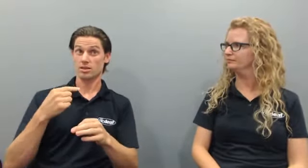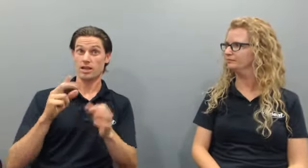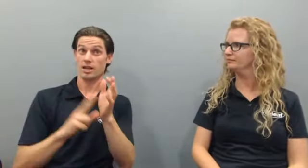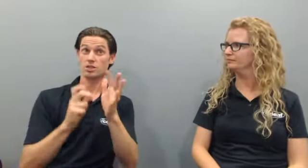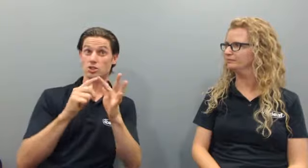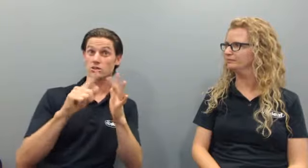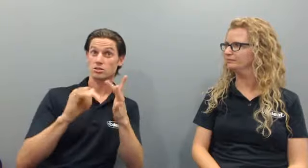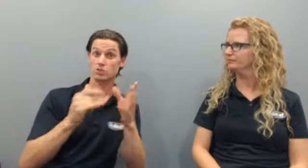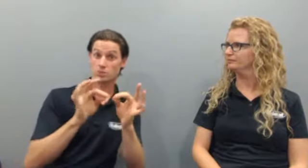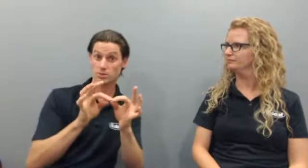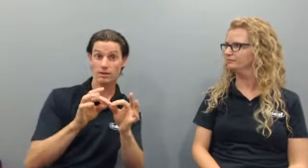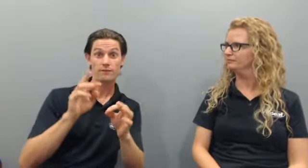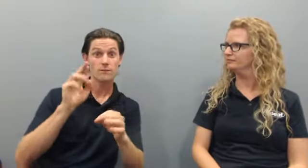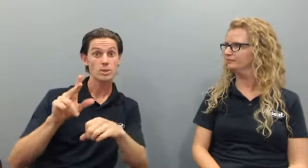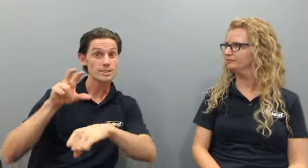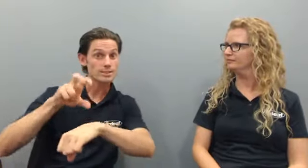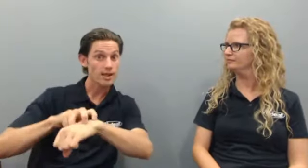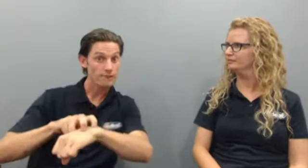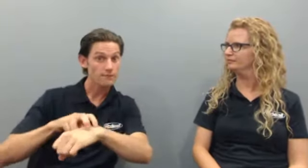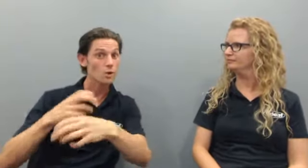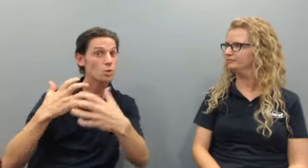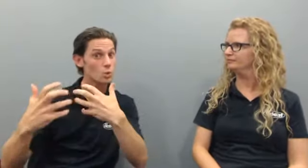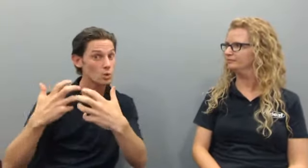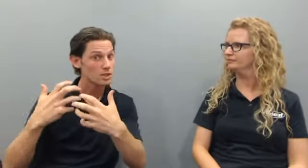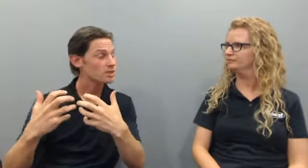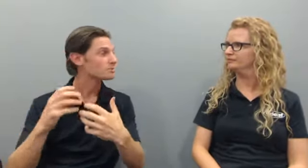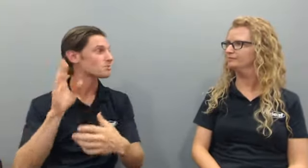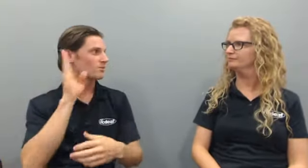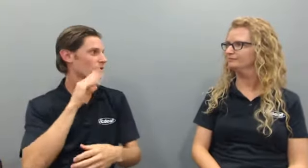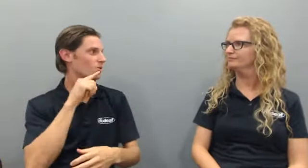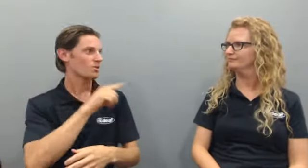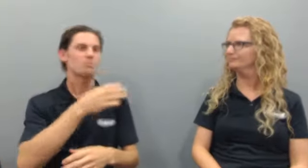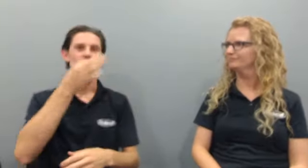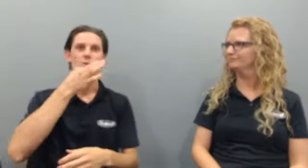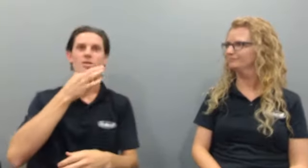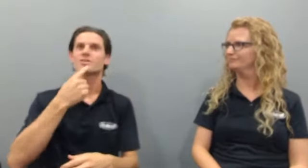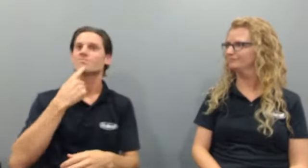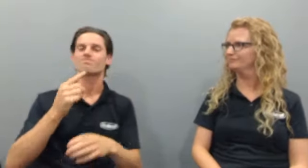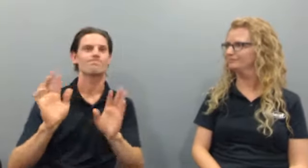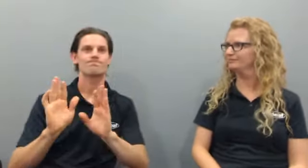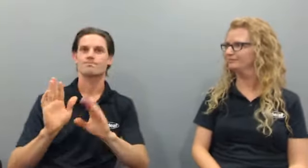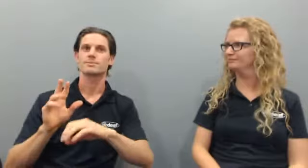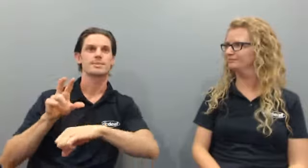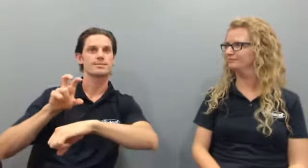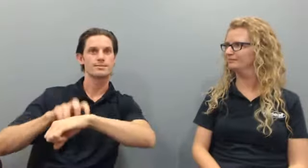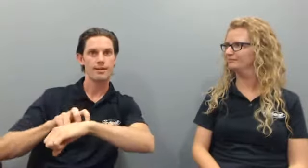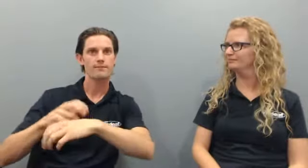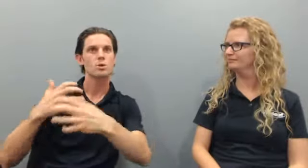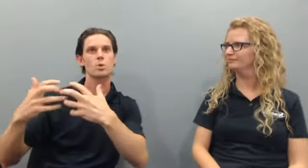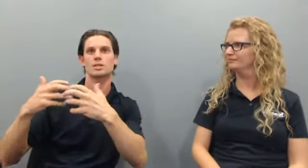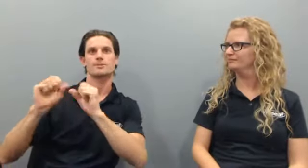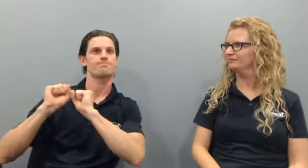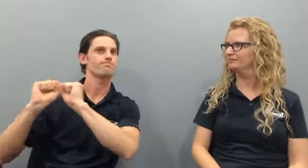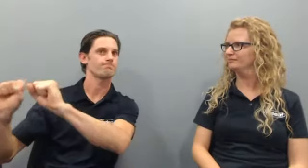One question that came up was, can I use NDIS interpreters for TAFE and University? As Paula mentioned earlier, TAFE and